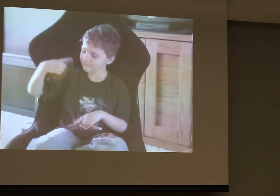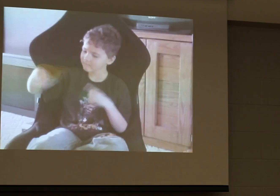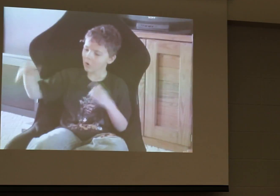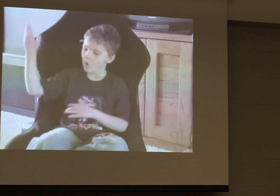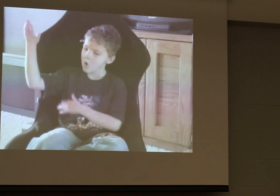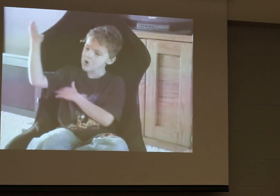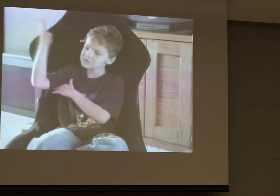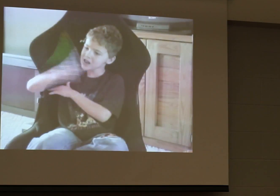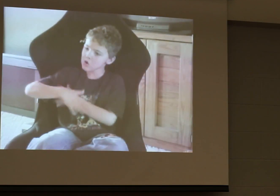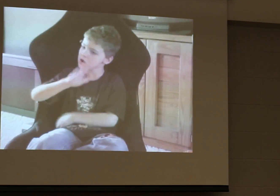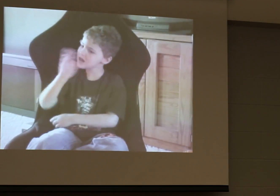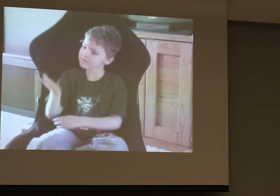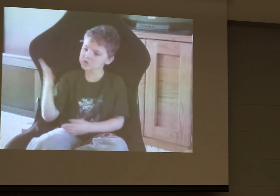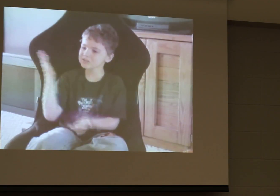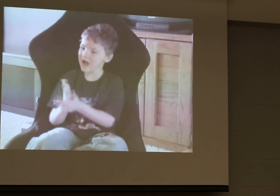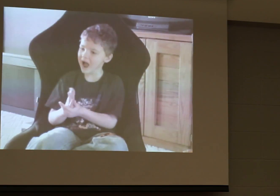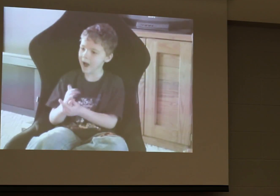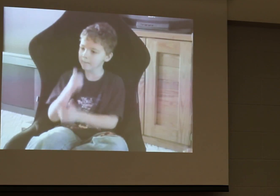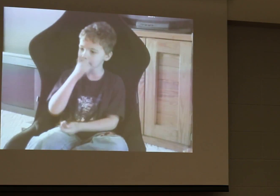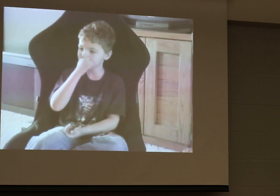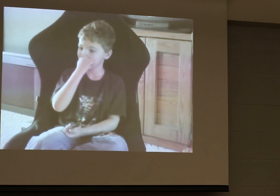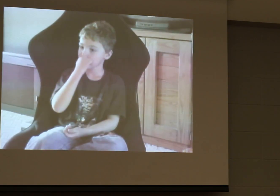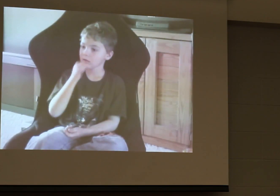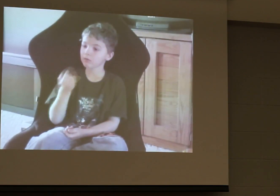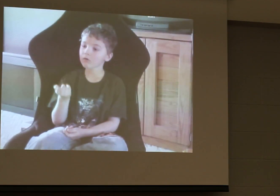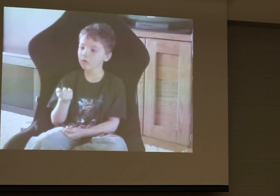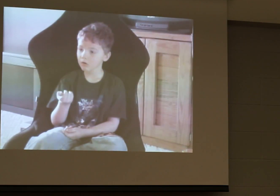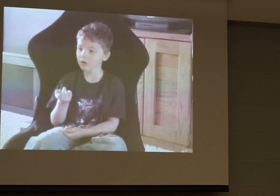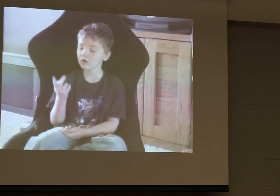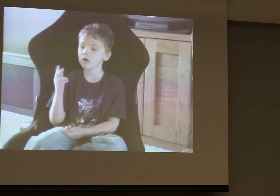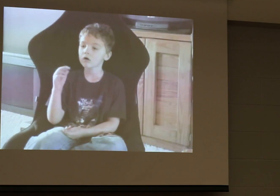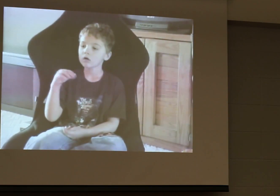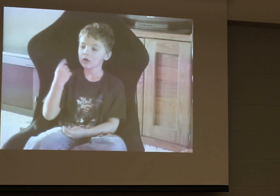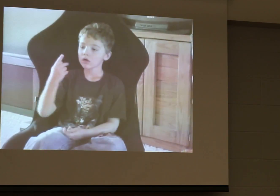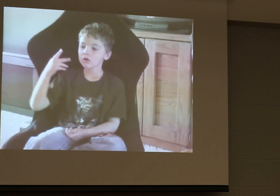arguing all day long. You never stop."